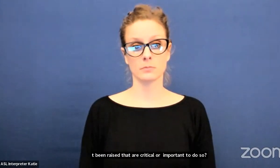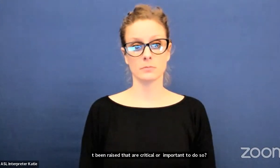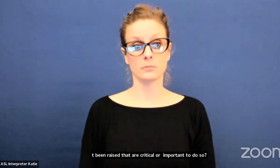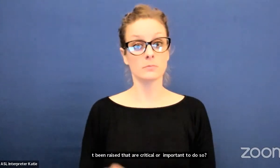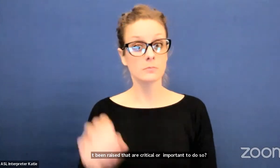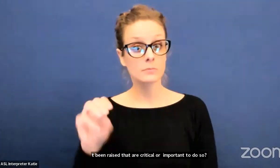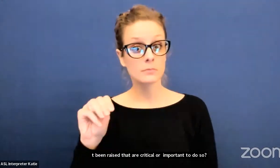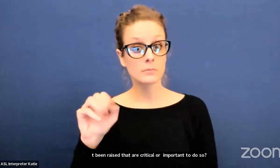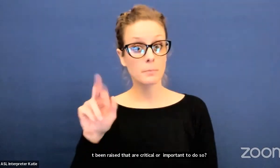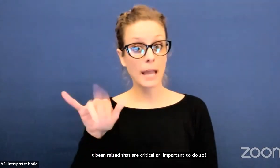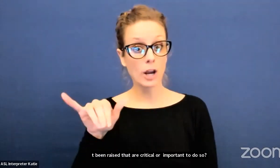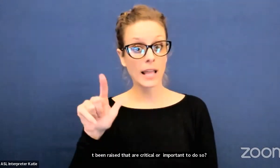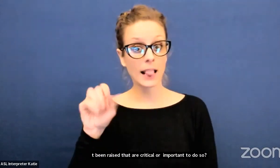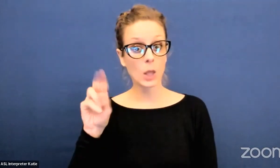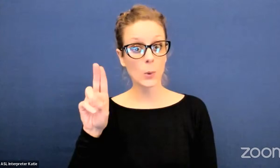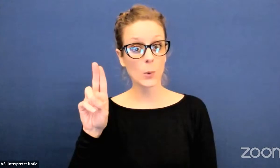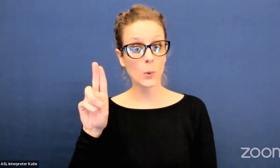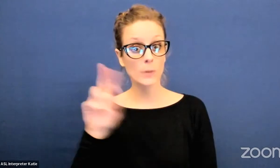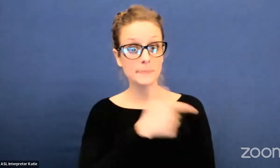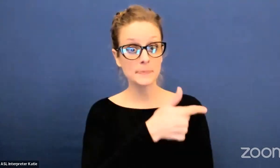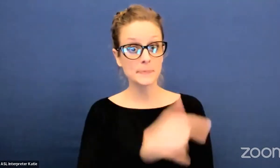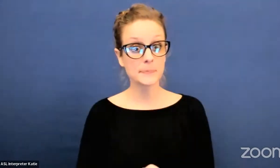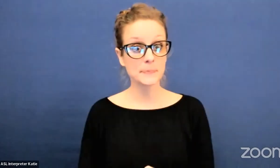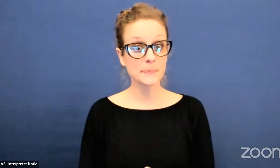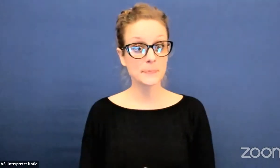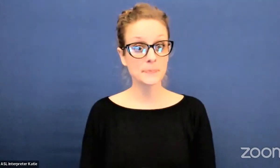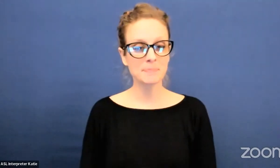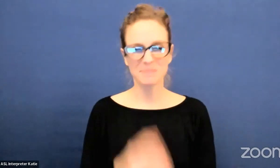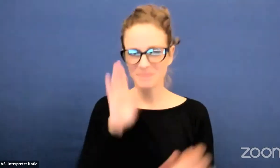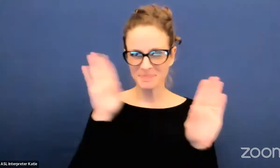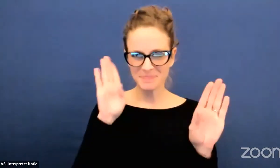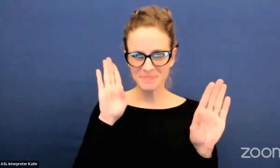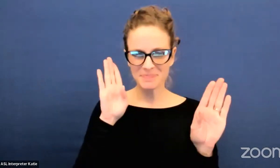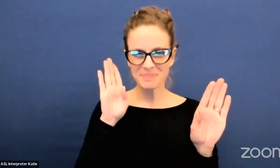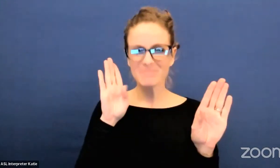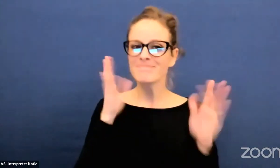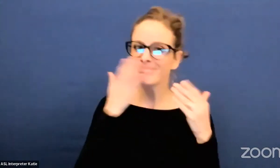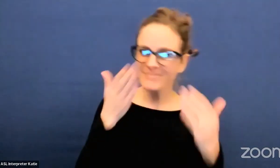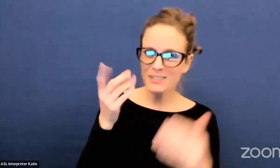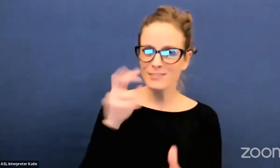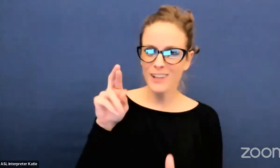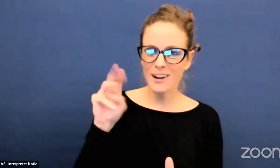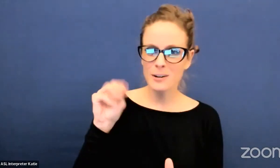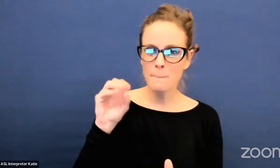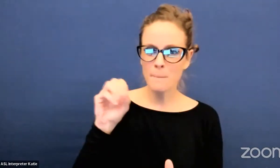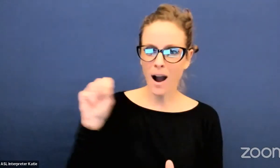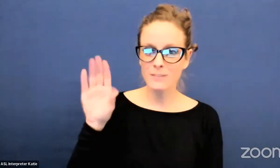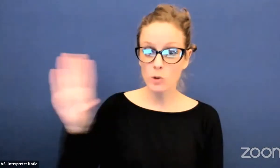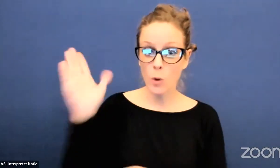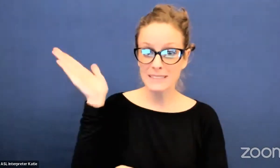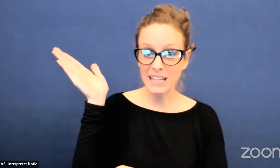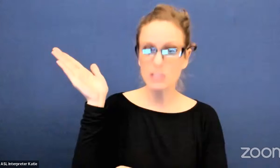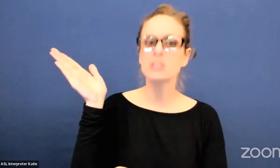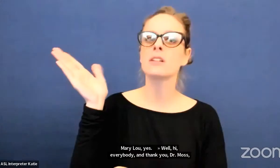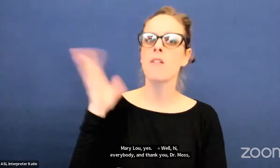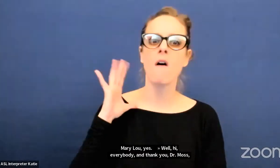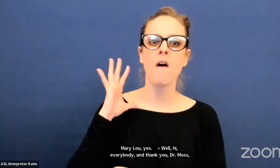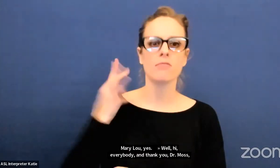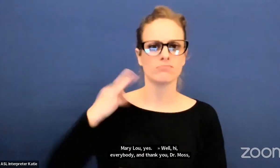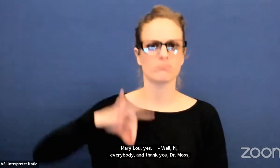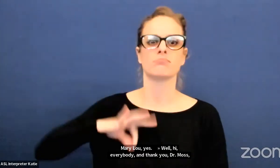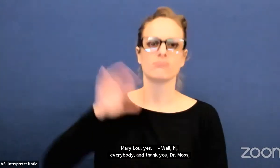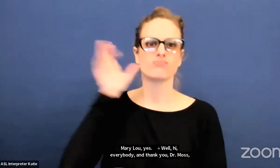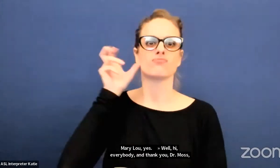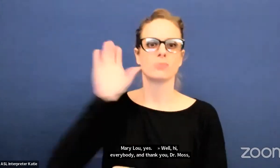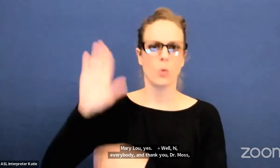Mary Lou, yes. Well, hi, everybody, and thank you, Dr. Moss, for your presentation. It was really helpful to hear what you had to